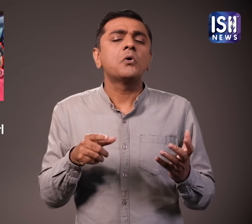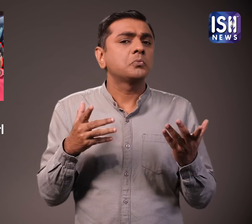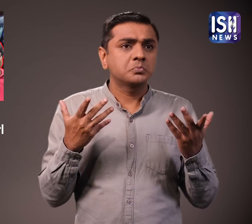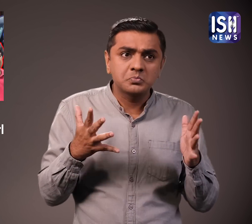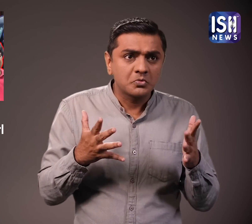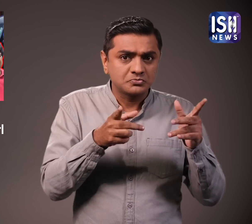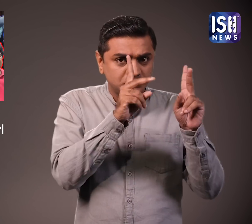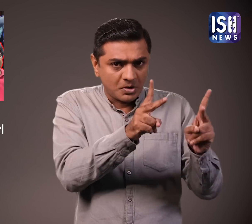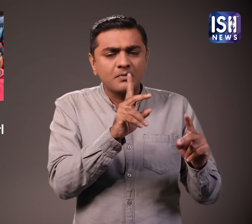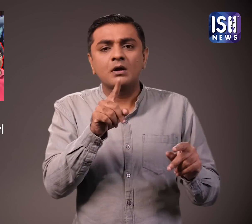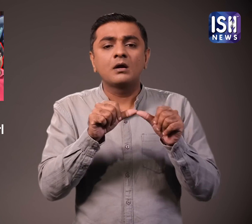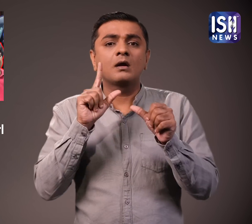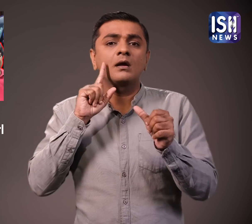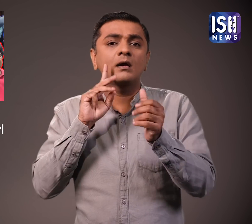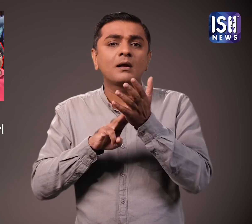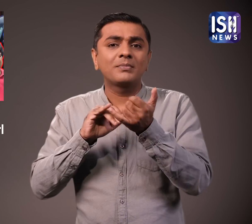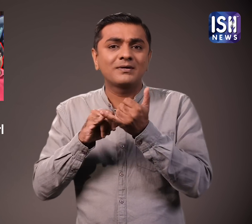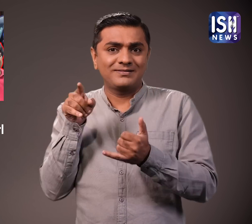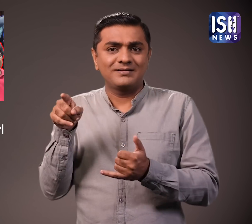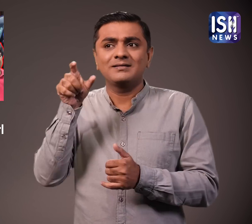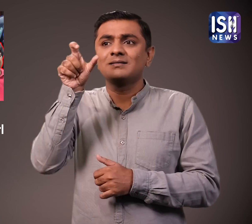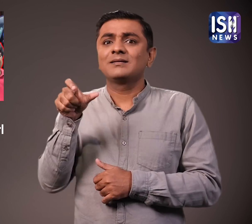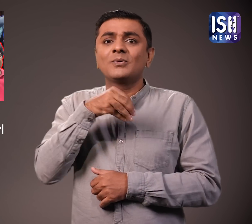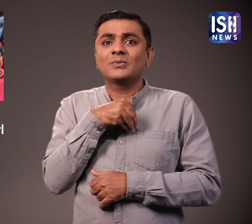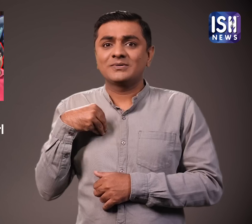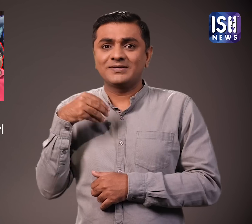If the girl can't be shifted, Malewal said AIMS doctor should go there.